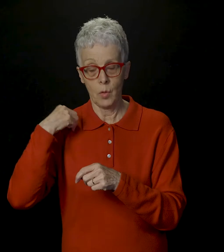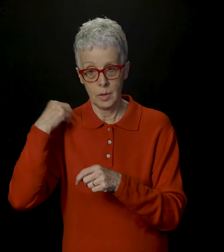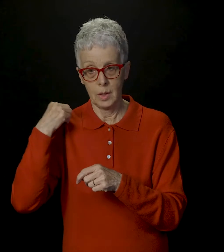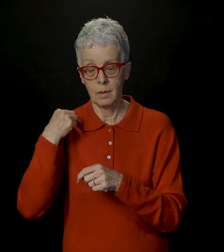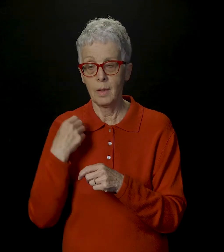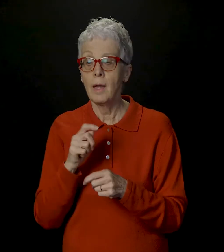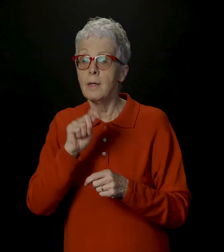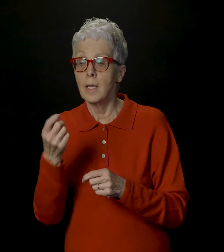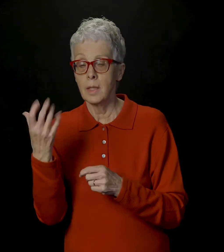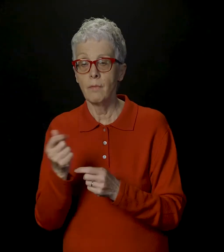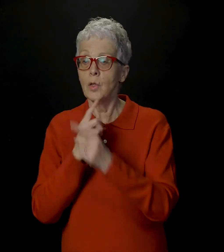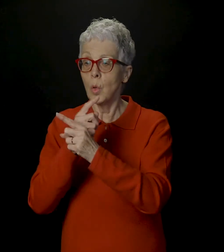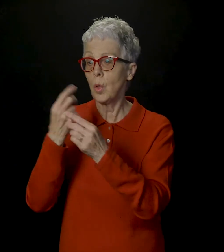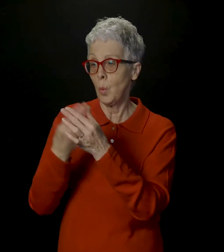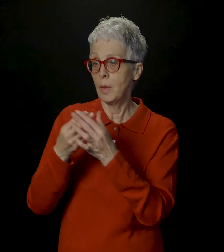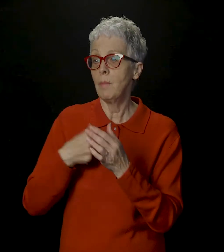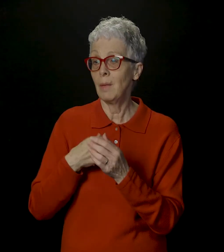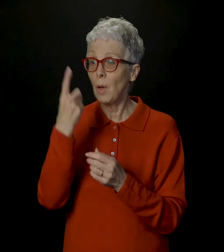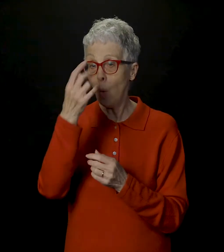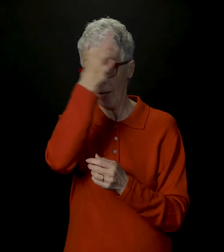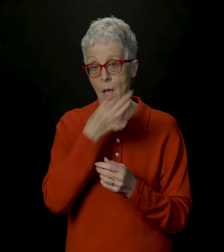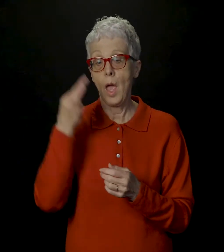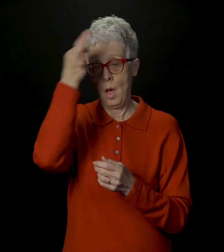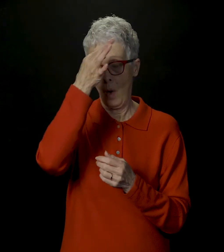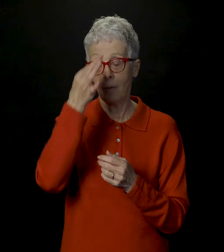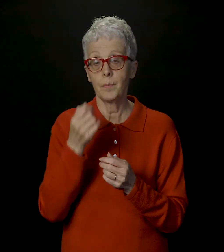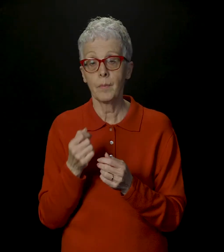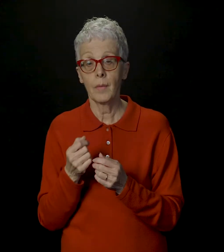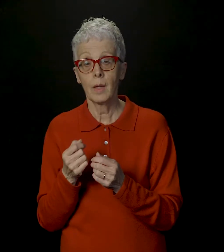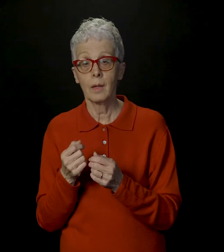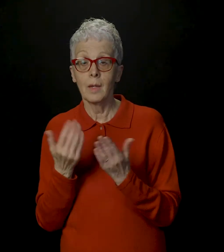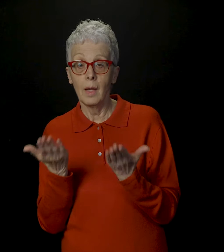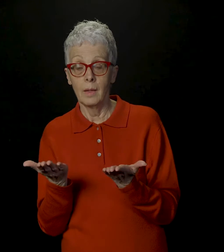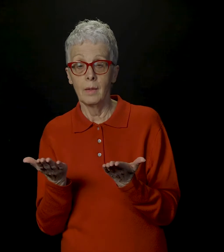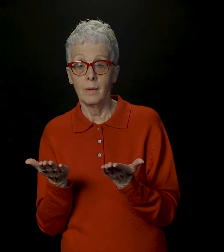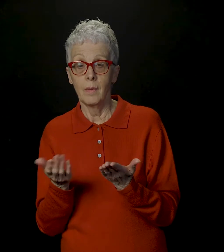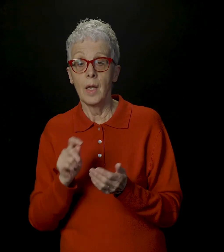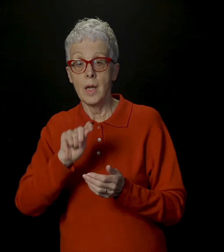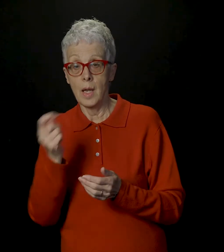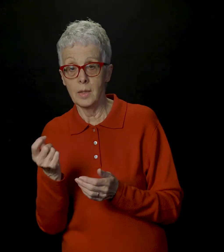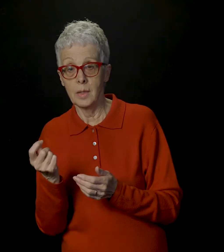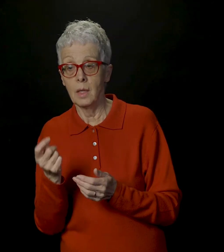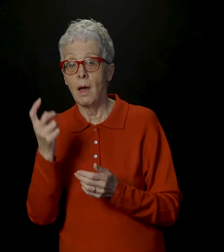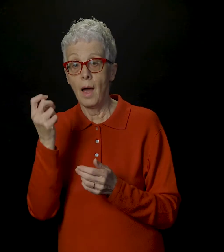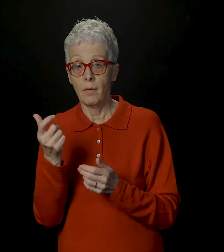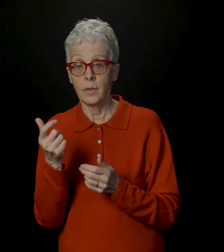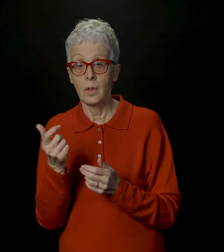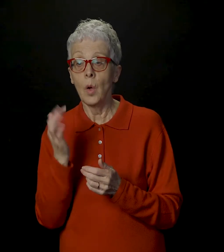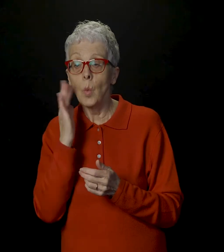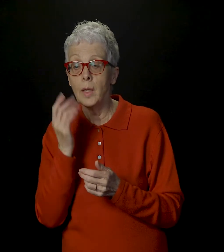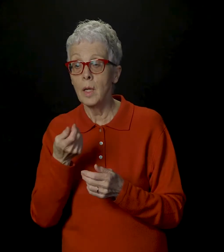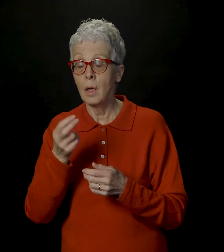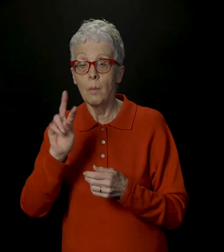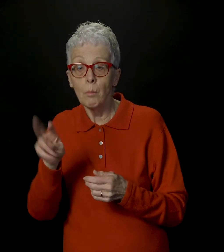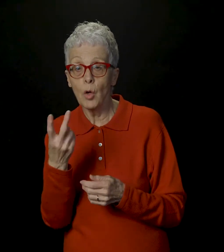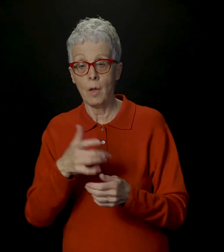chat with me Over an hour Over coffee usually Because I love to go out And then after that If we both